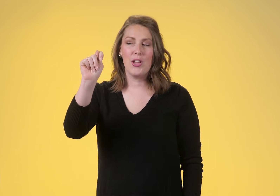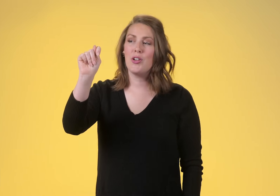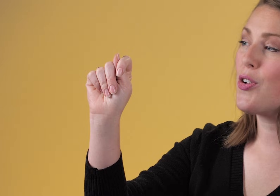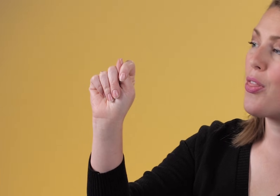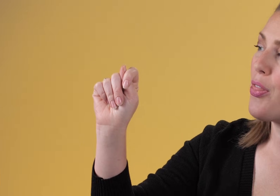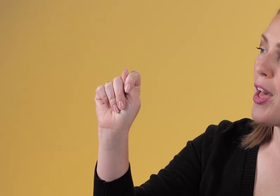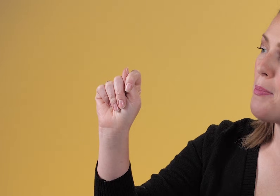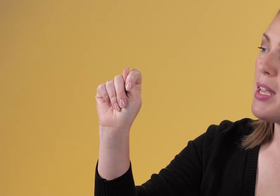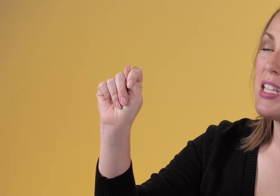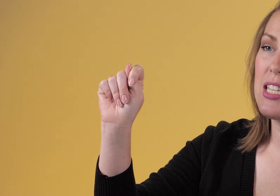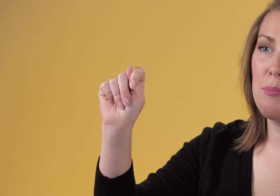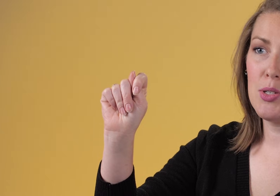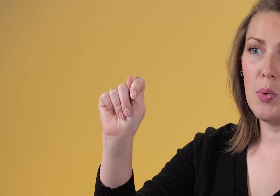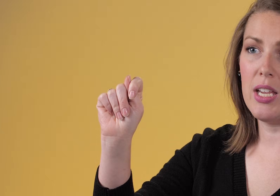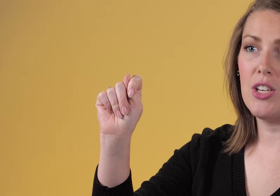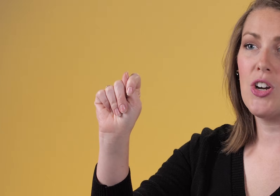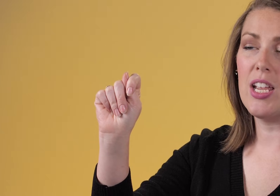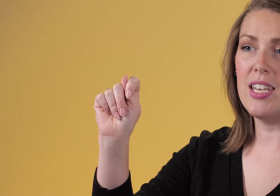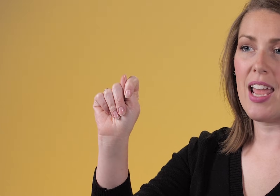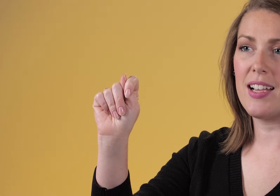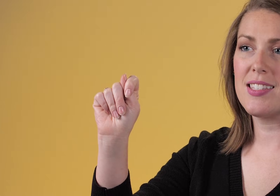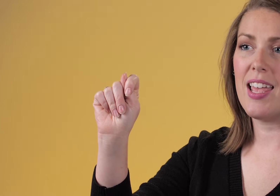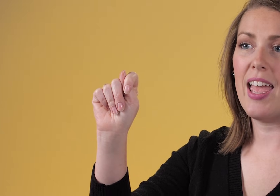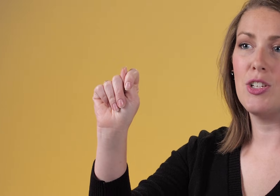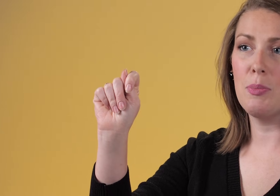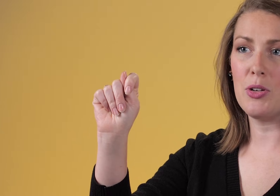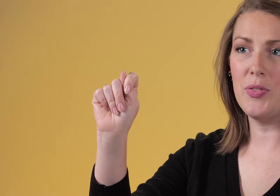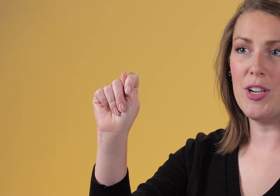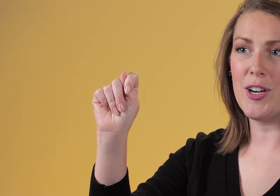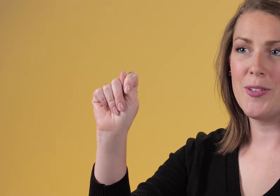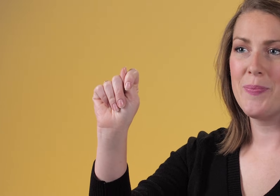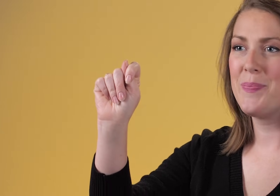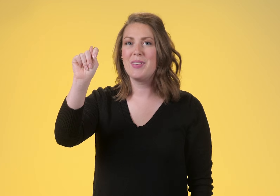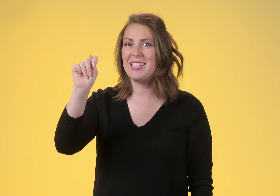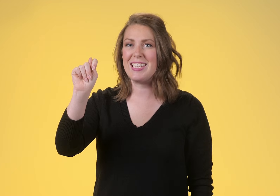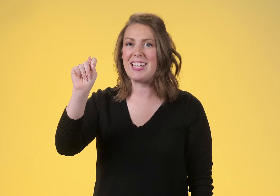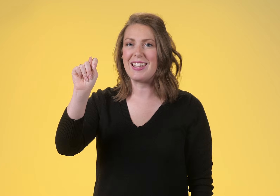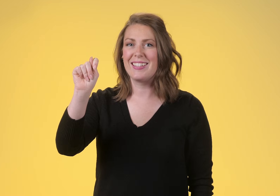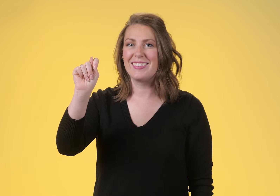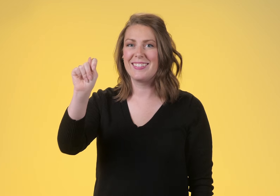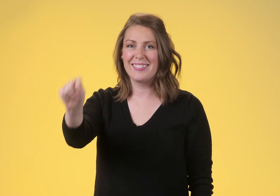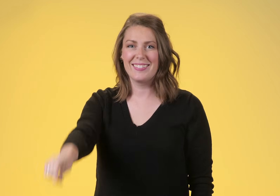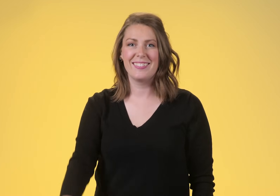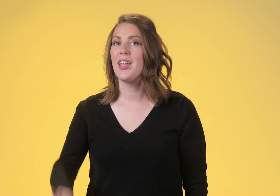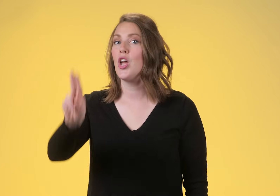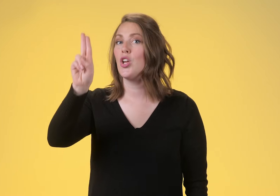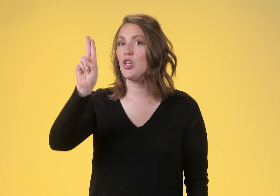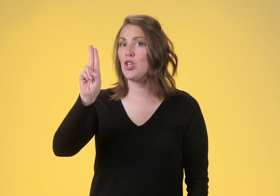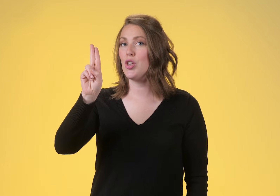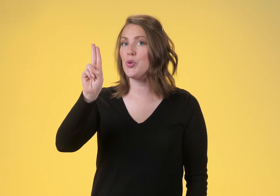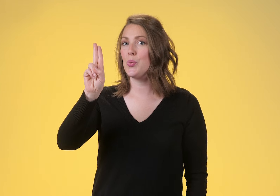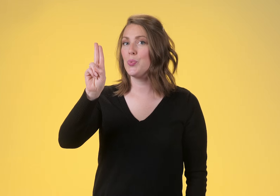Your thumb is in between your index and your middle finger. T. U.